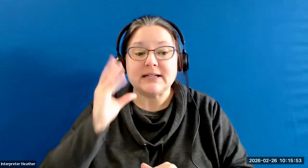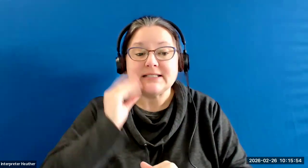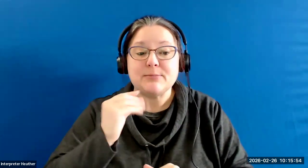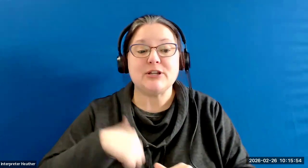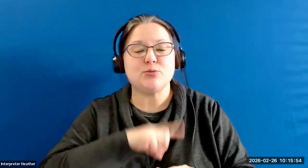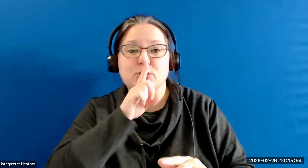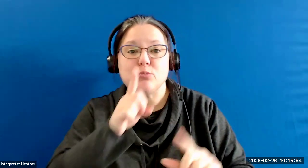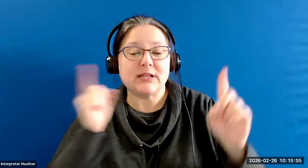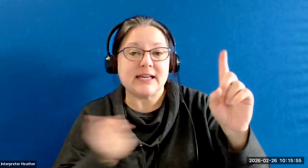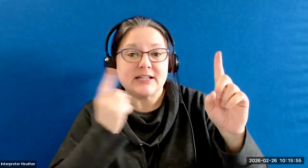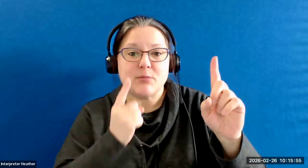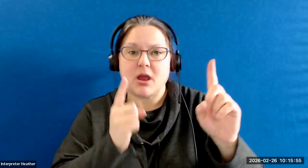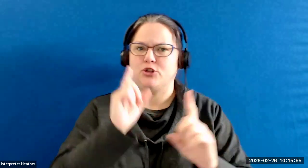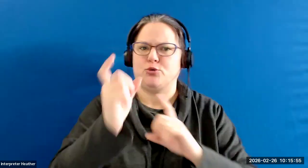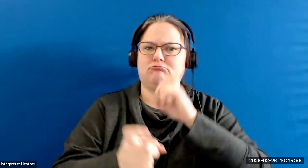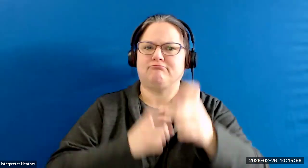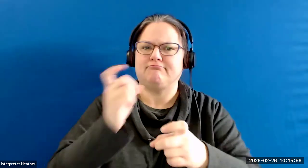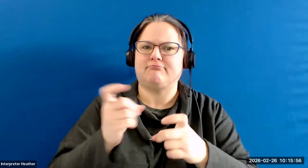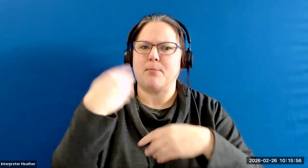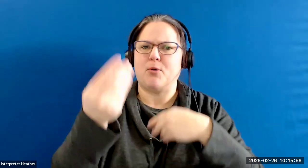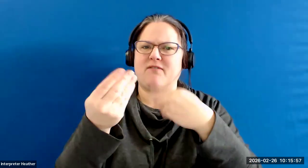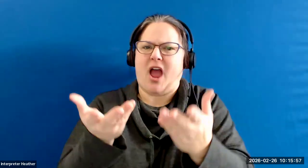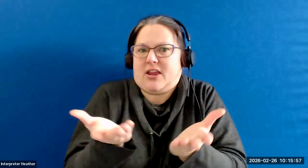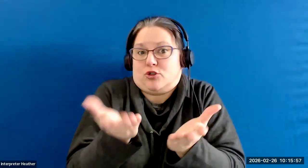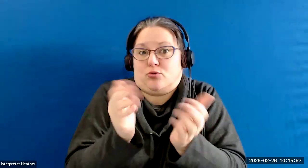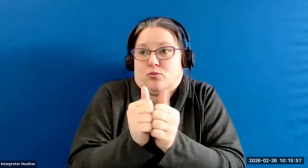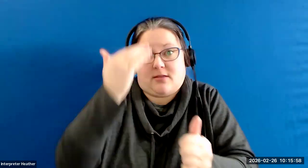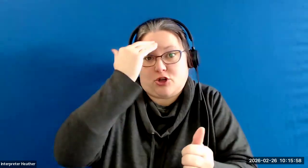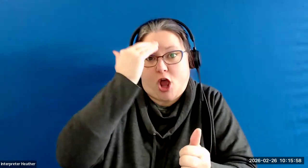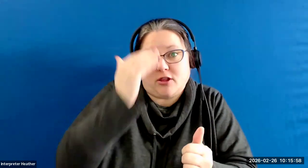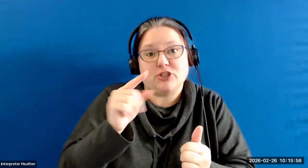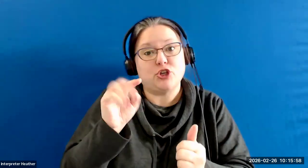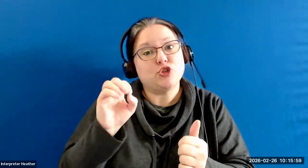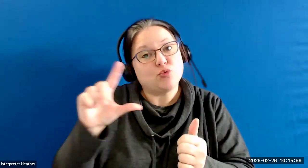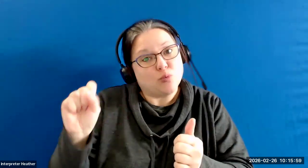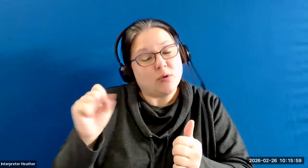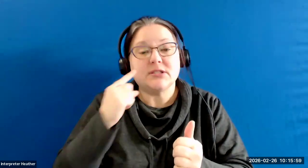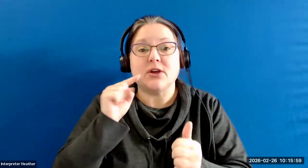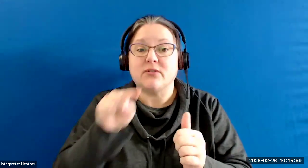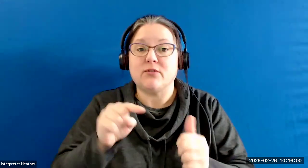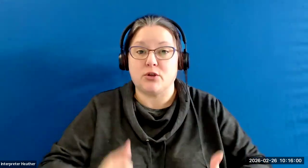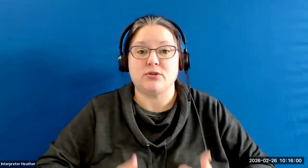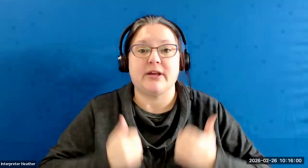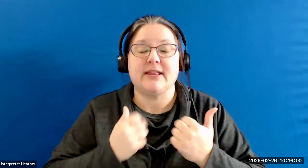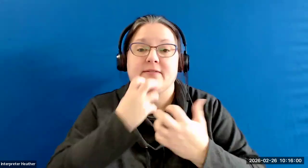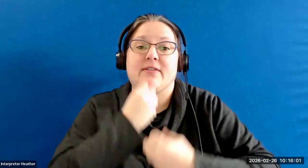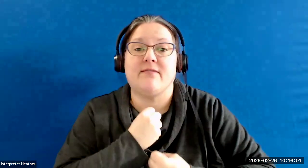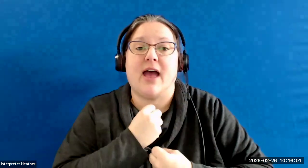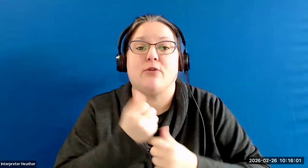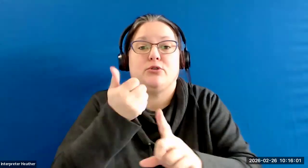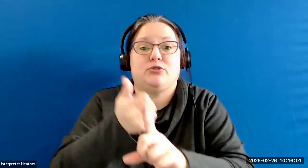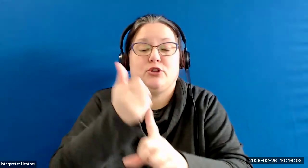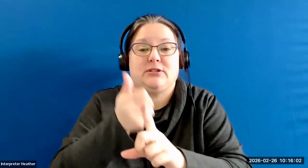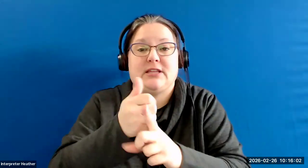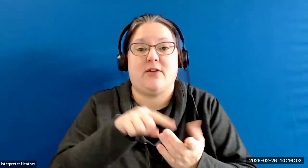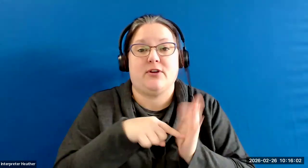aspire to equip you with the knowledge and tools to live these values out loud when it